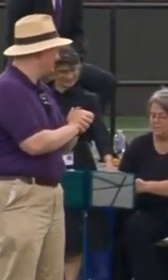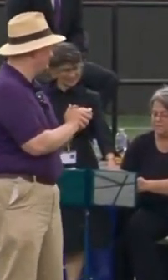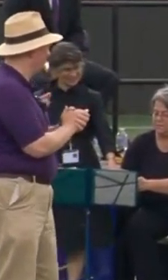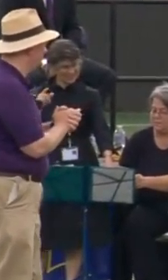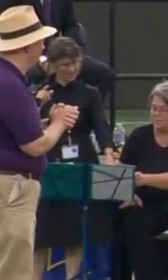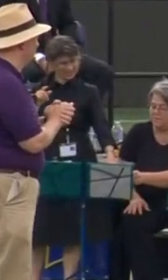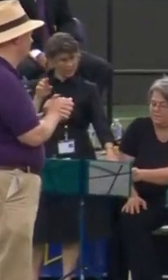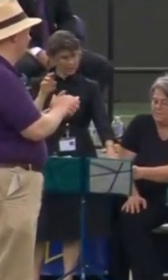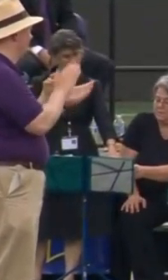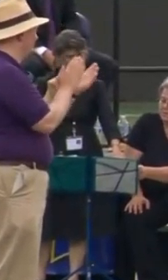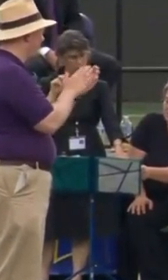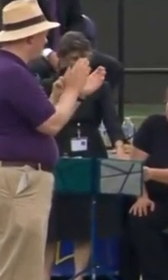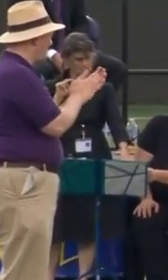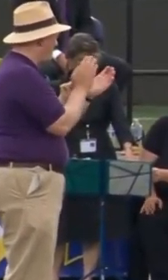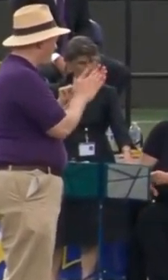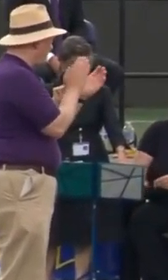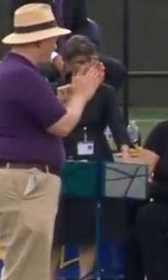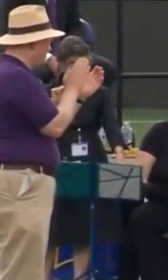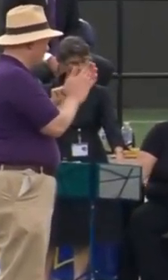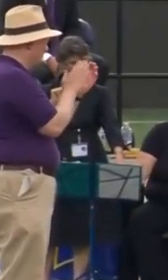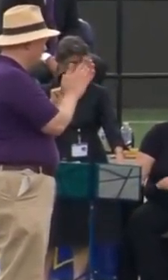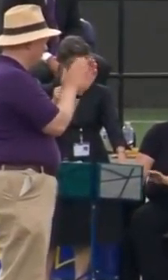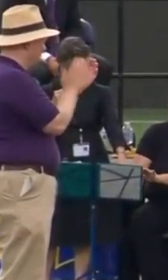Nona Hall.